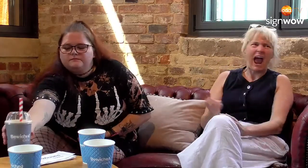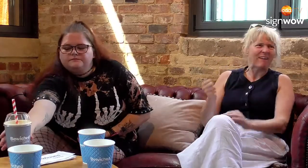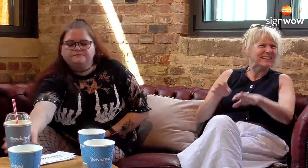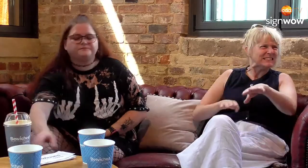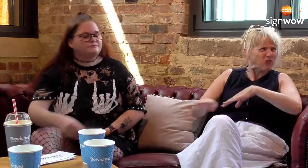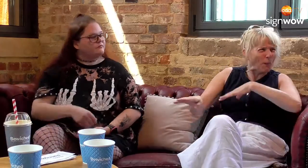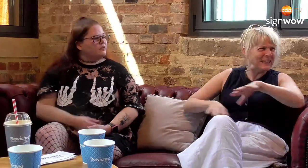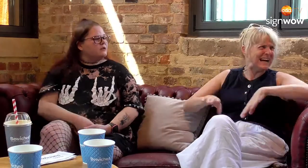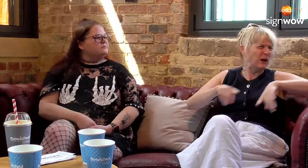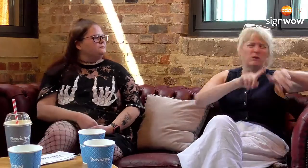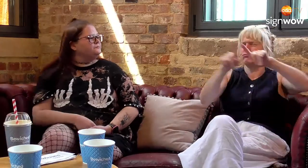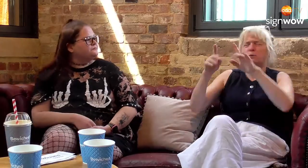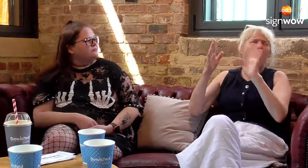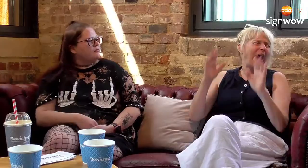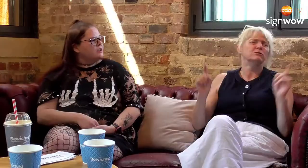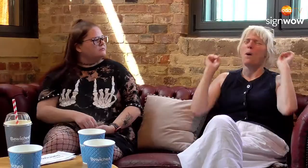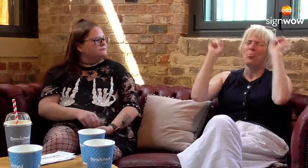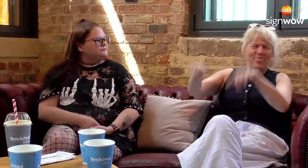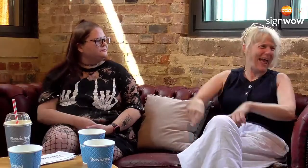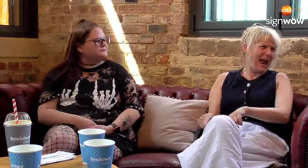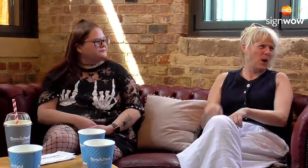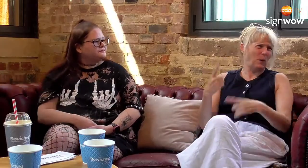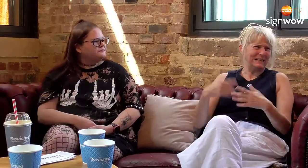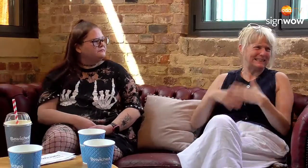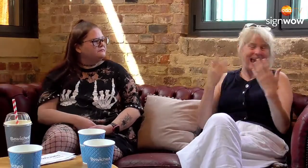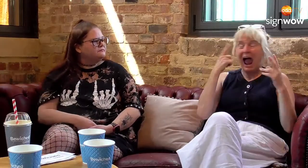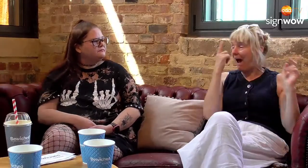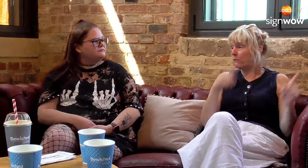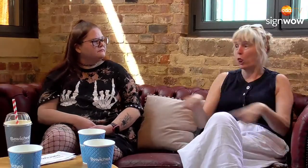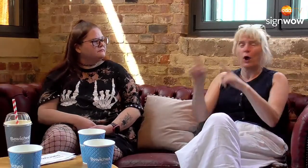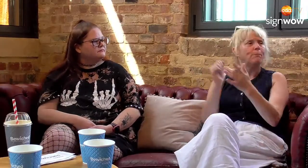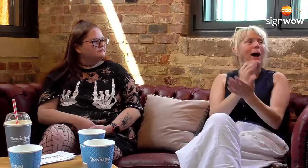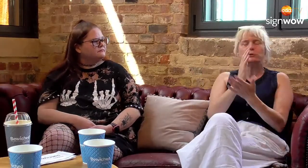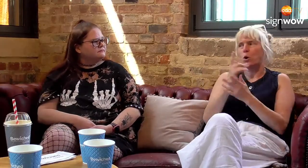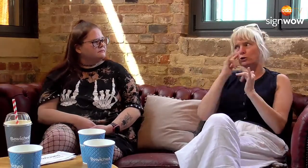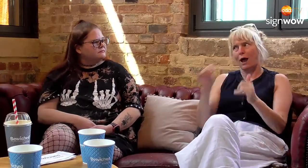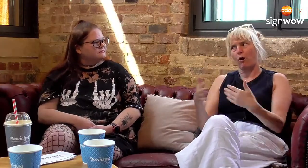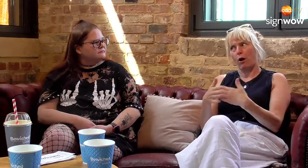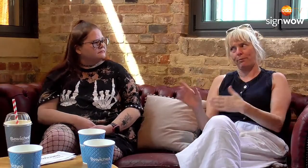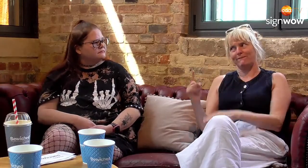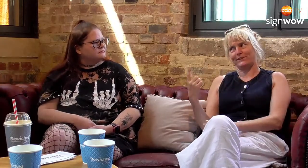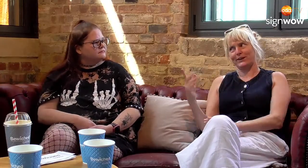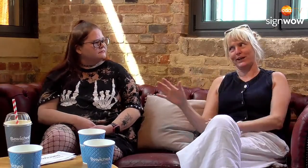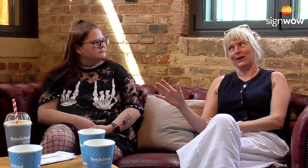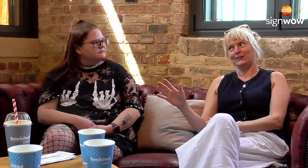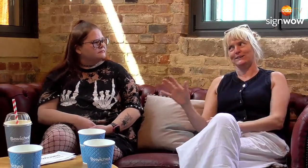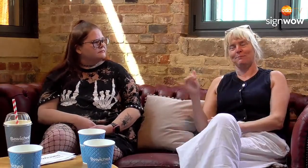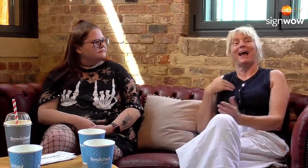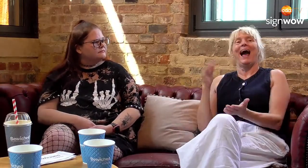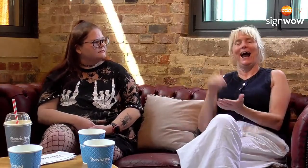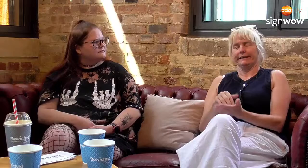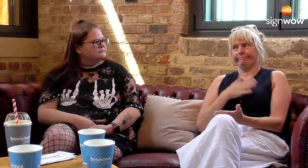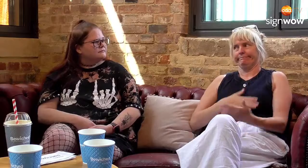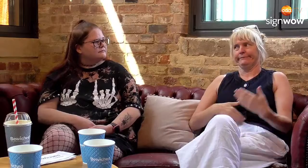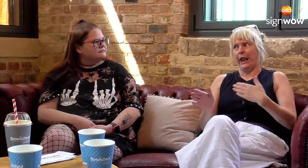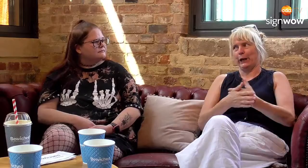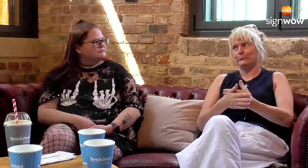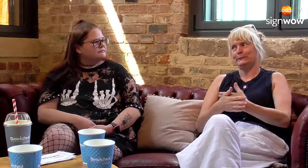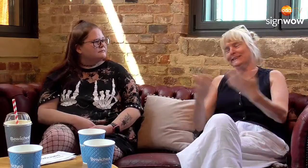want to keep things like that going. And I just think we have to go, you'll have to go one day and have a look. Make sure it's open, obviously, because you don't want to get there and